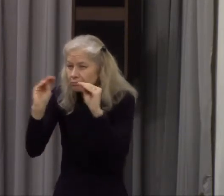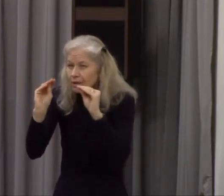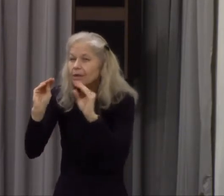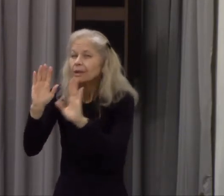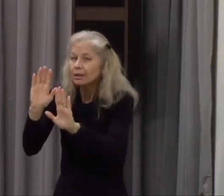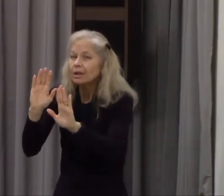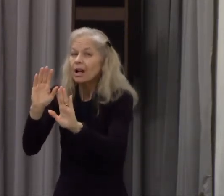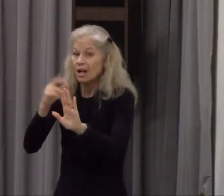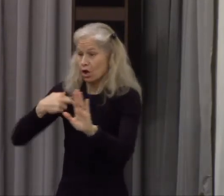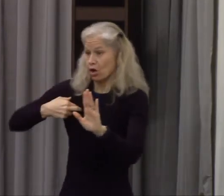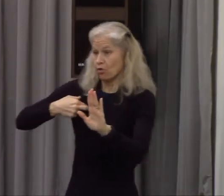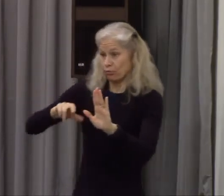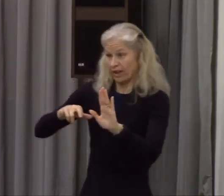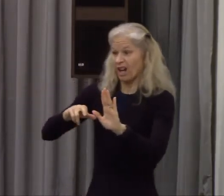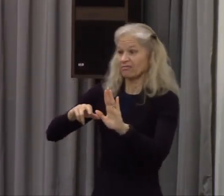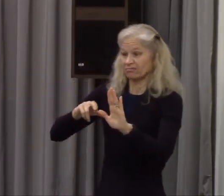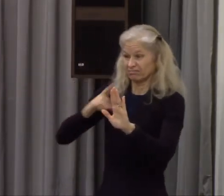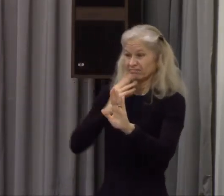Mary were even together.